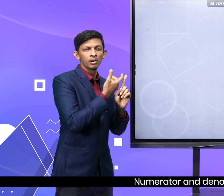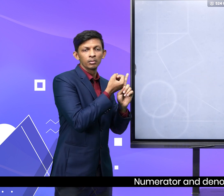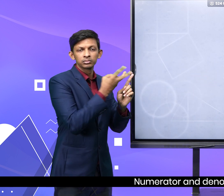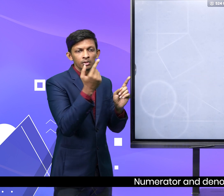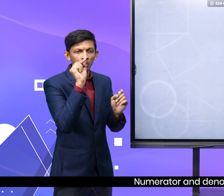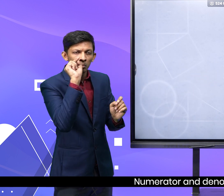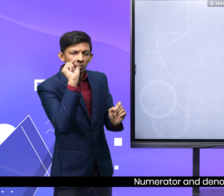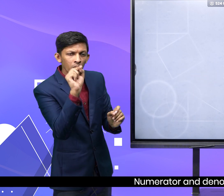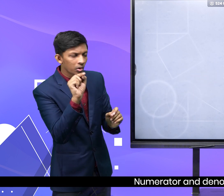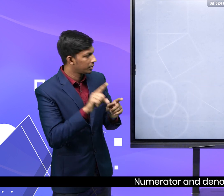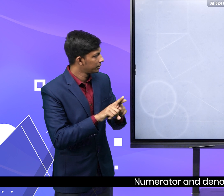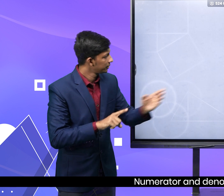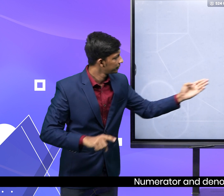numerator and denominator,